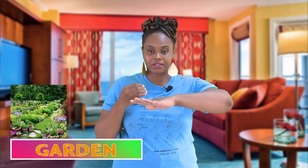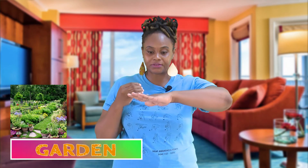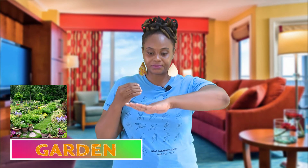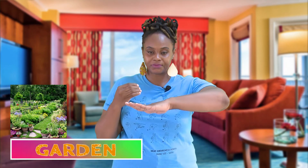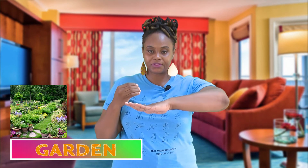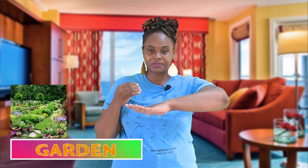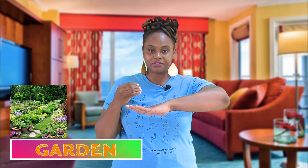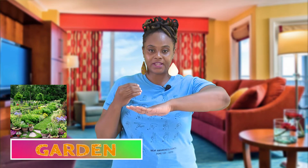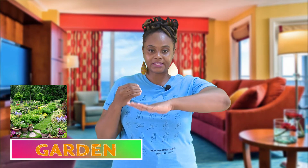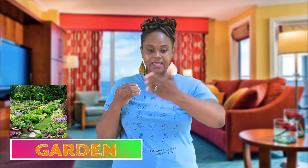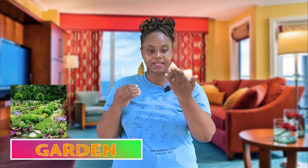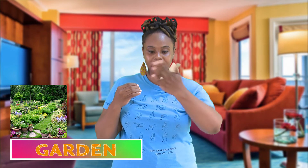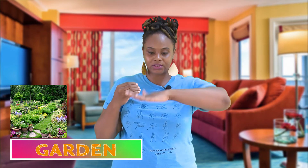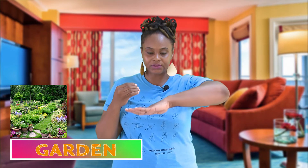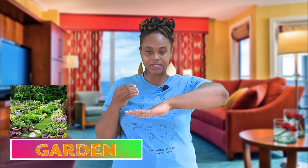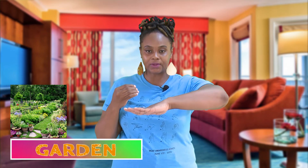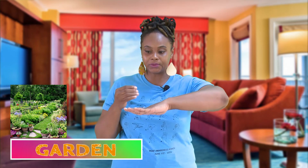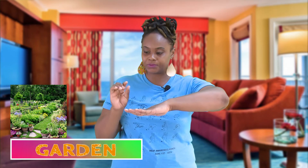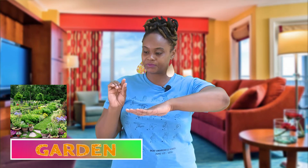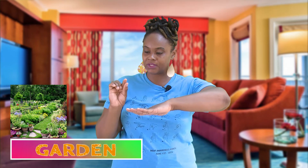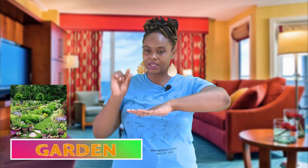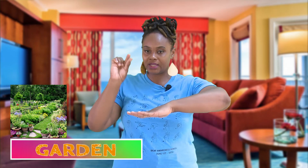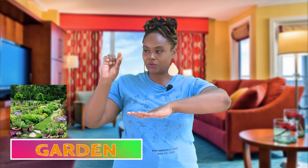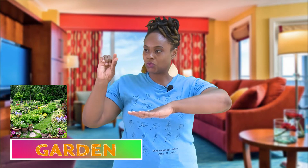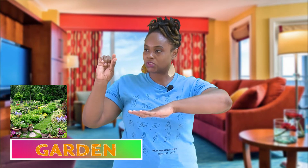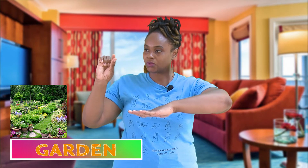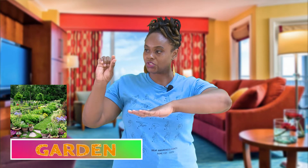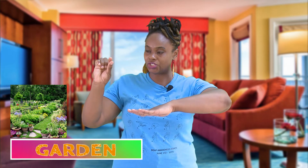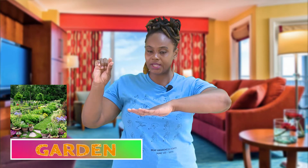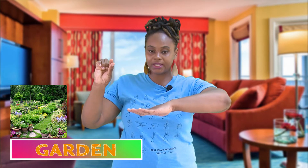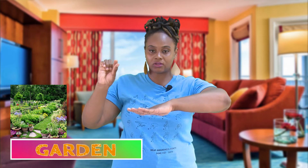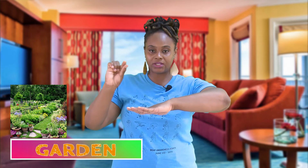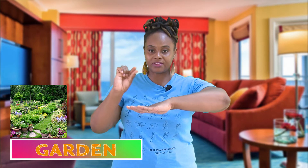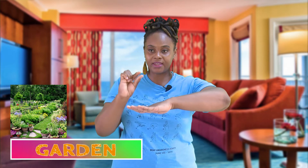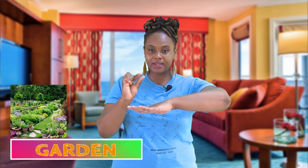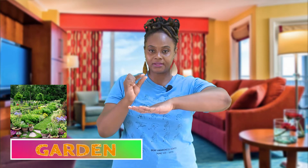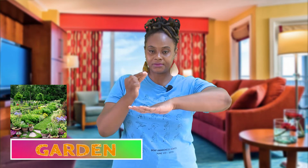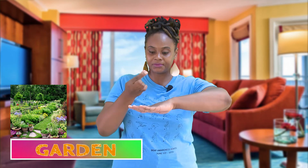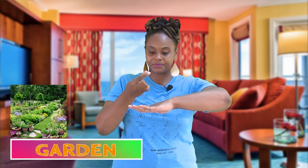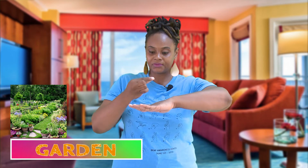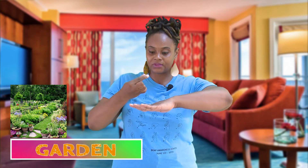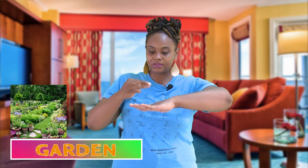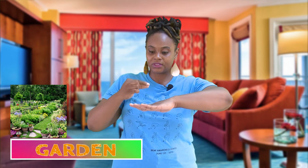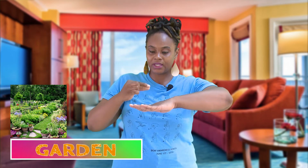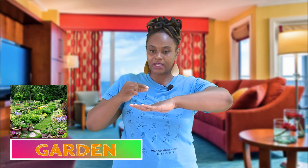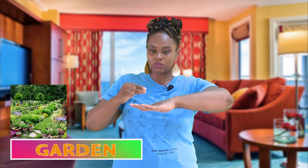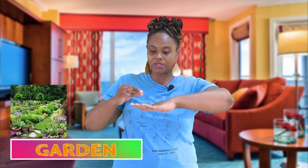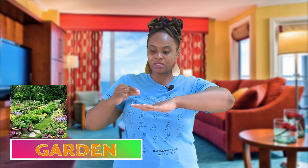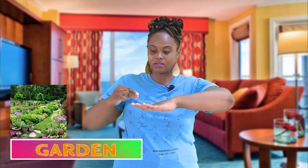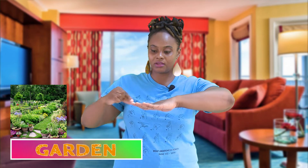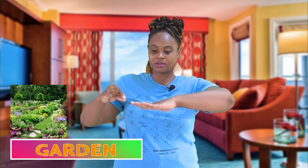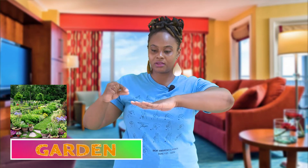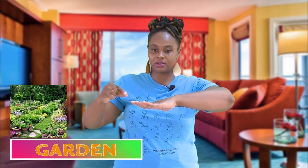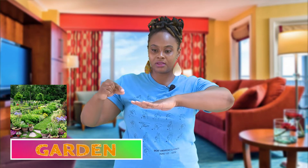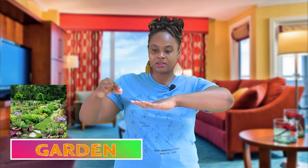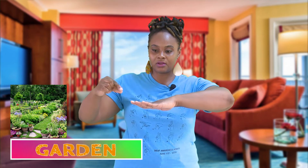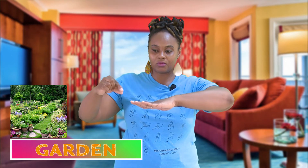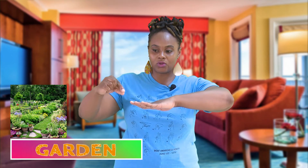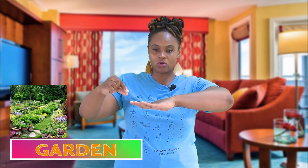garden. Flat hand, turn down. We use our G hand on the other hand, and we go